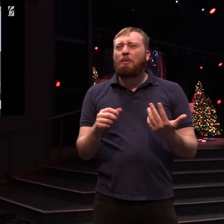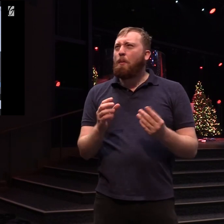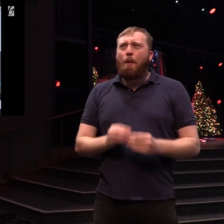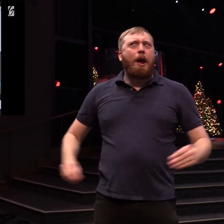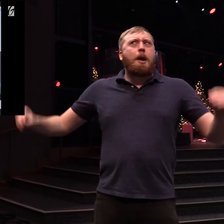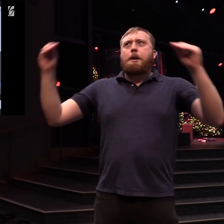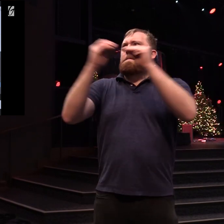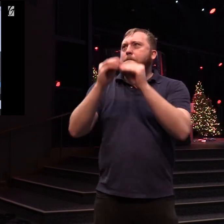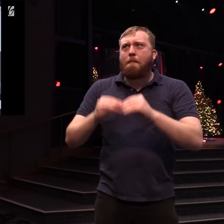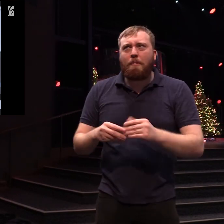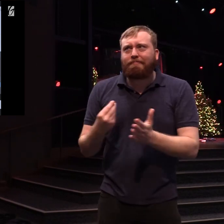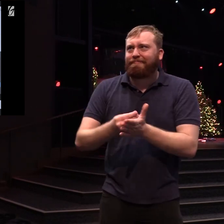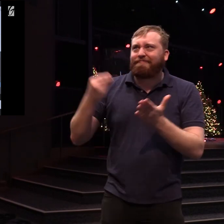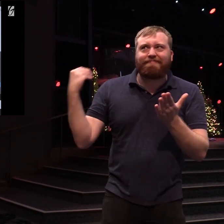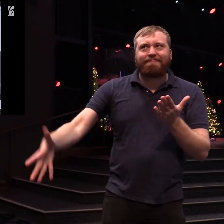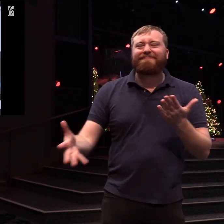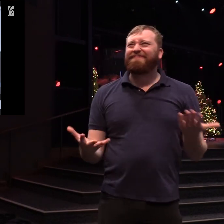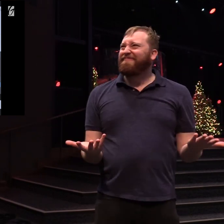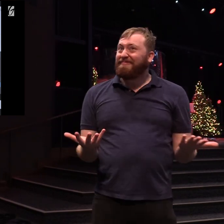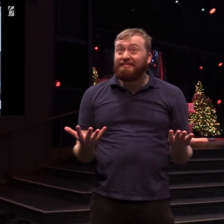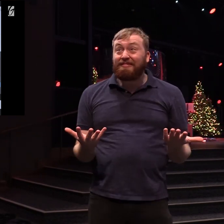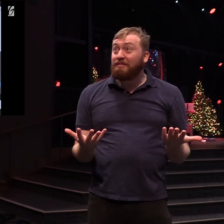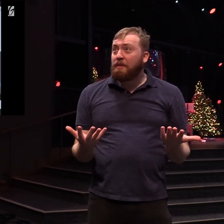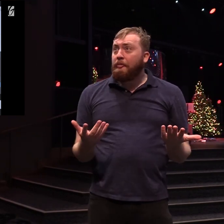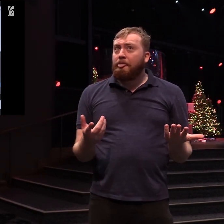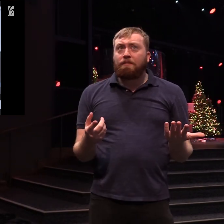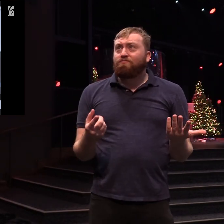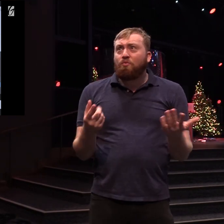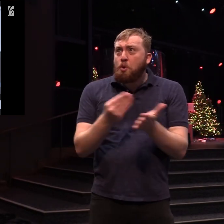$2,675. And what does a person get for the money?